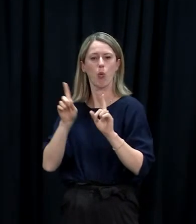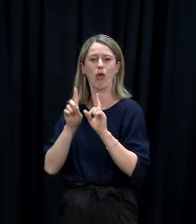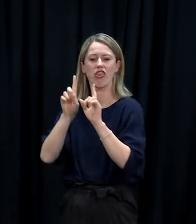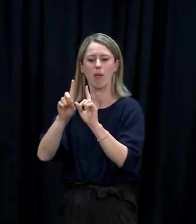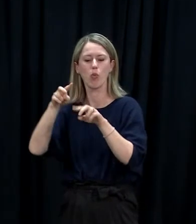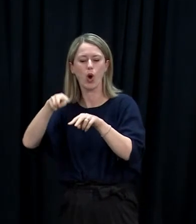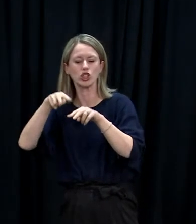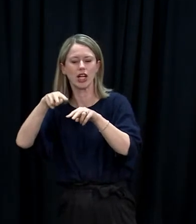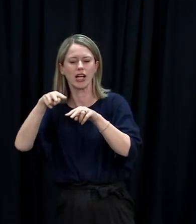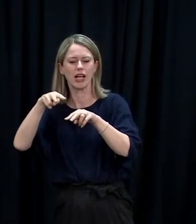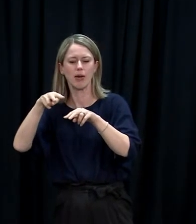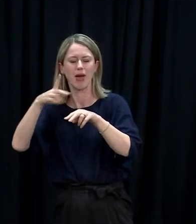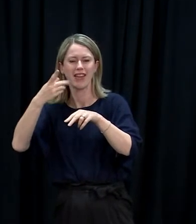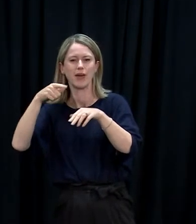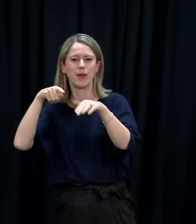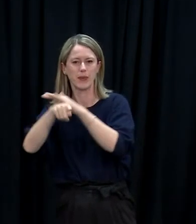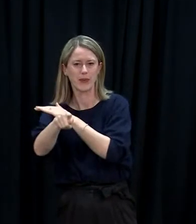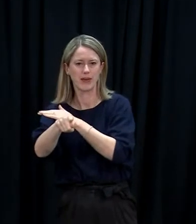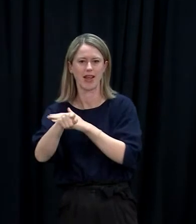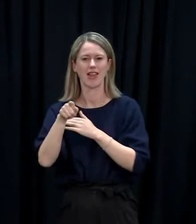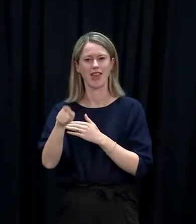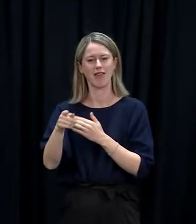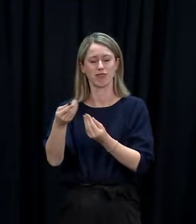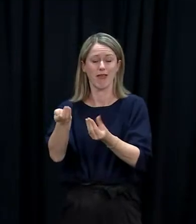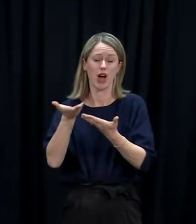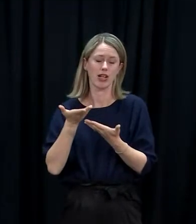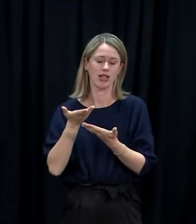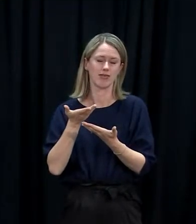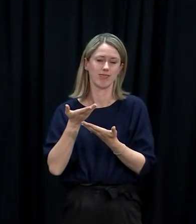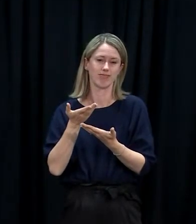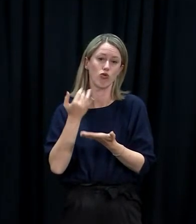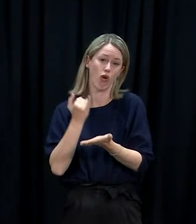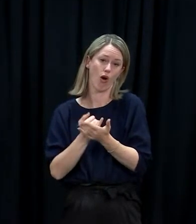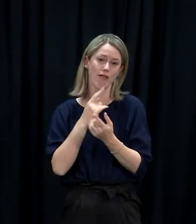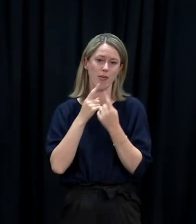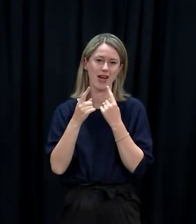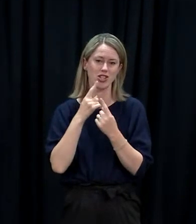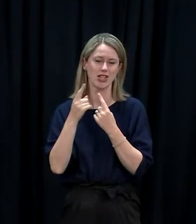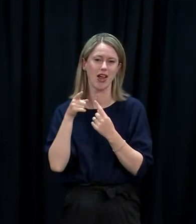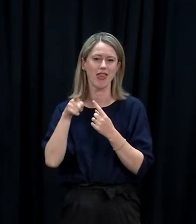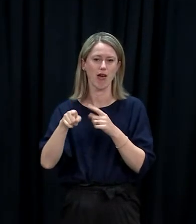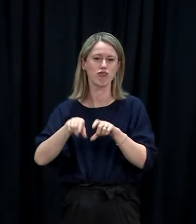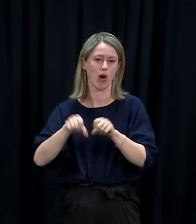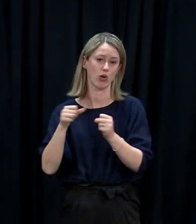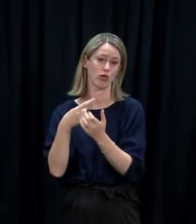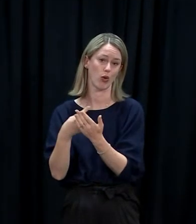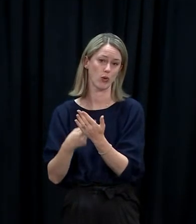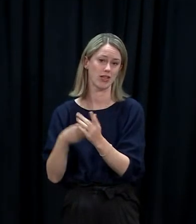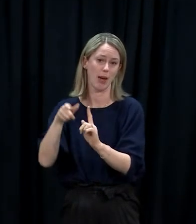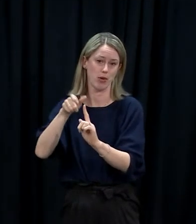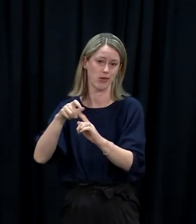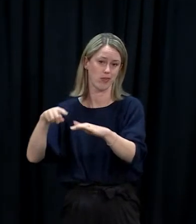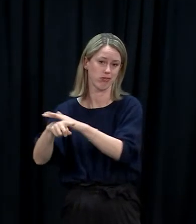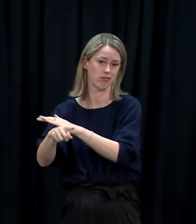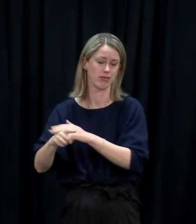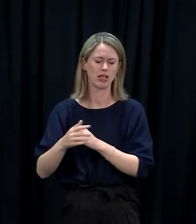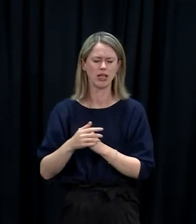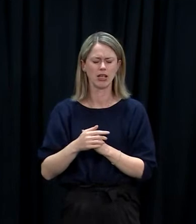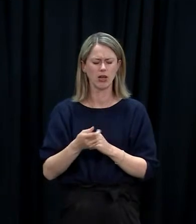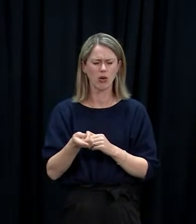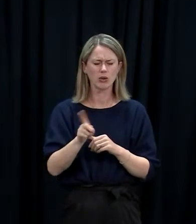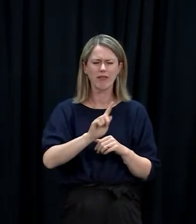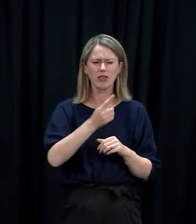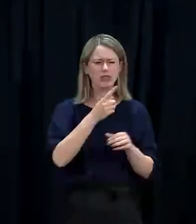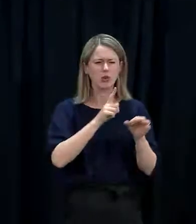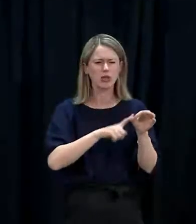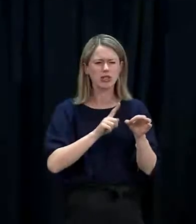clearly someone who has provided wrong information and has therefore broken the rules. In terms of I'm just trying to